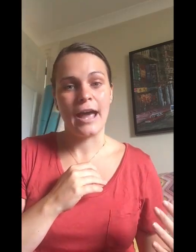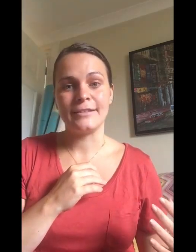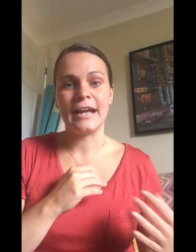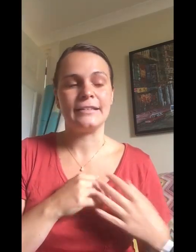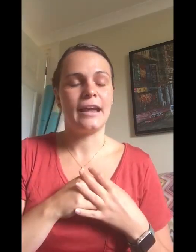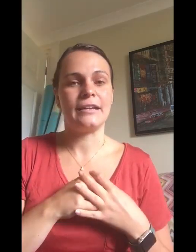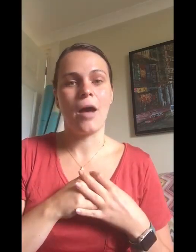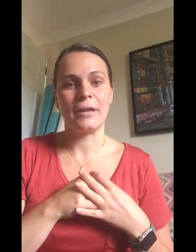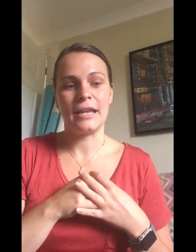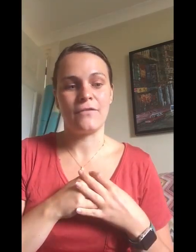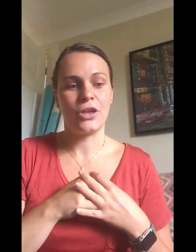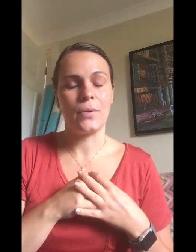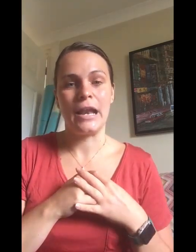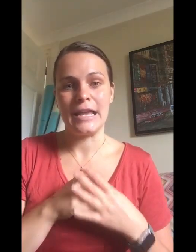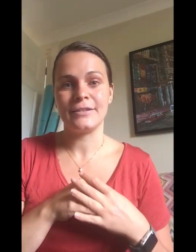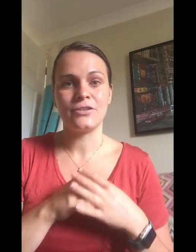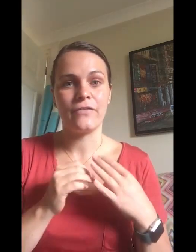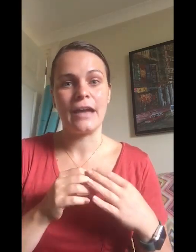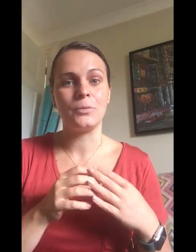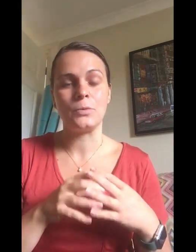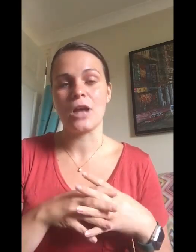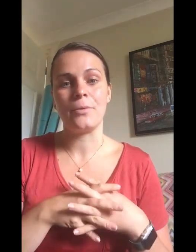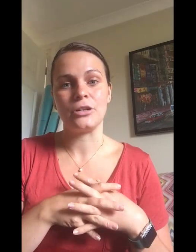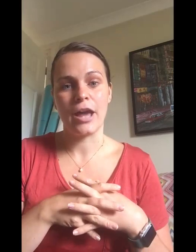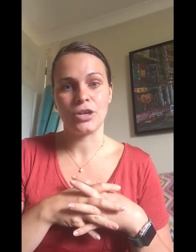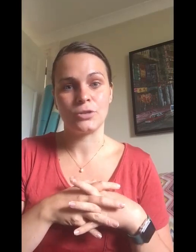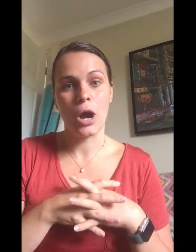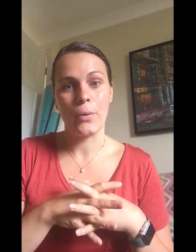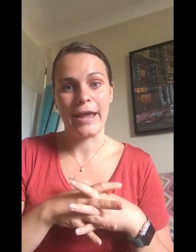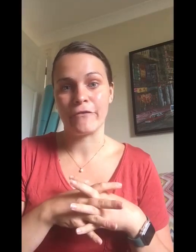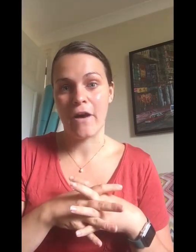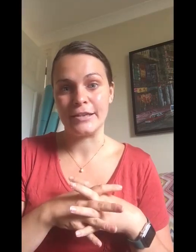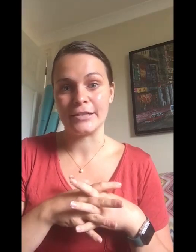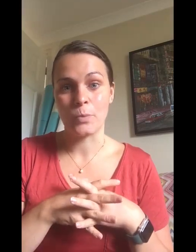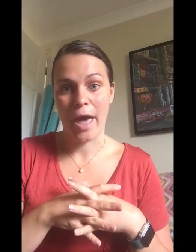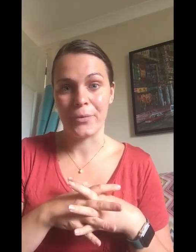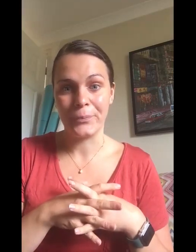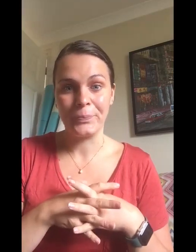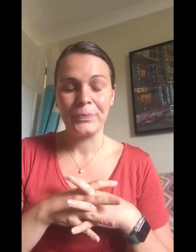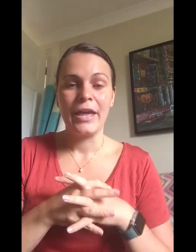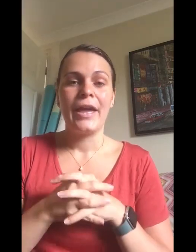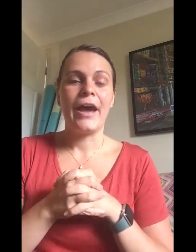signs, and then I'm going to give you a list of animals that I would like you to go away and find as well.